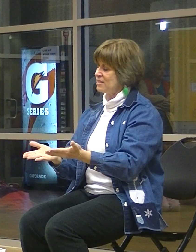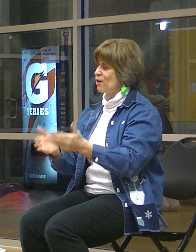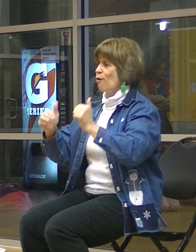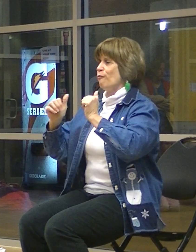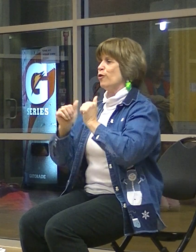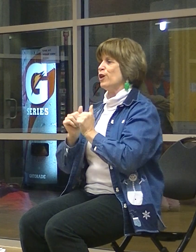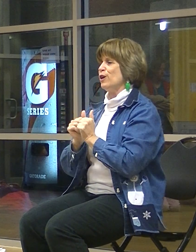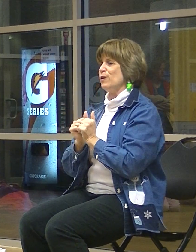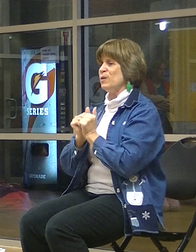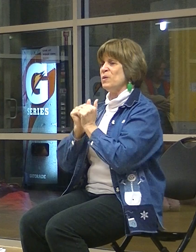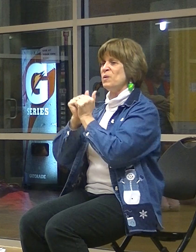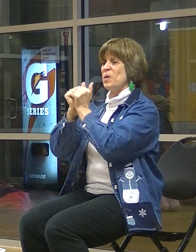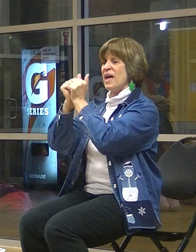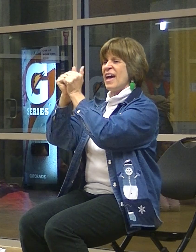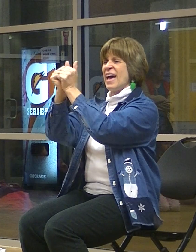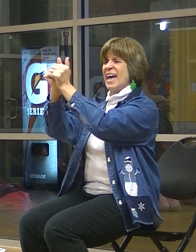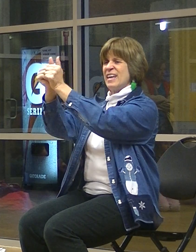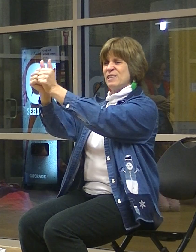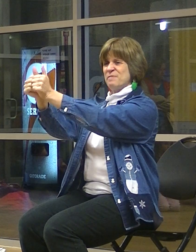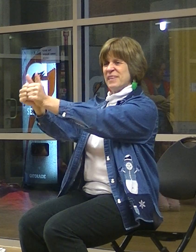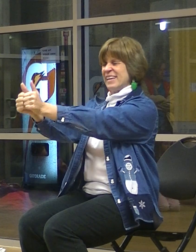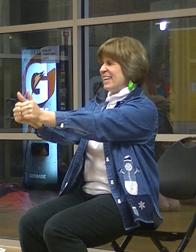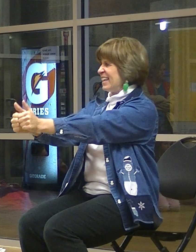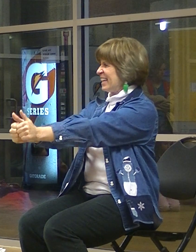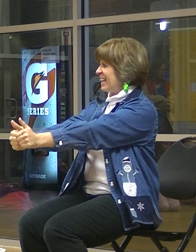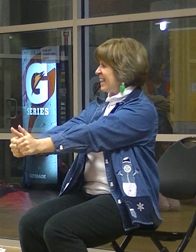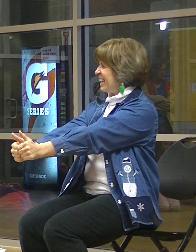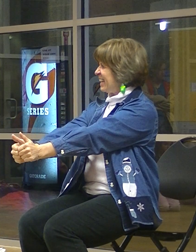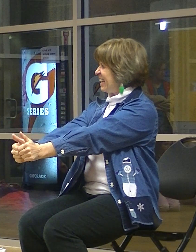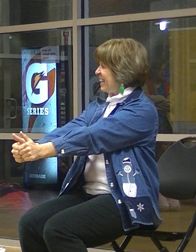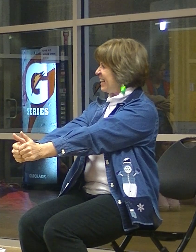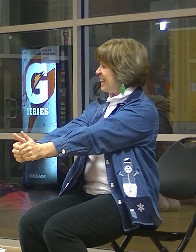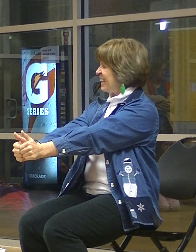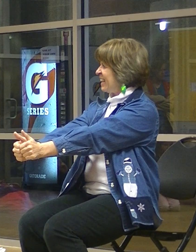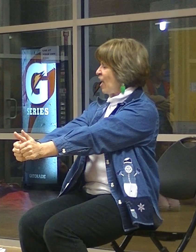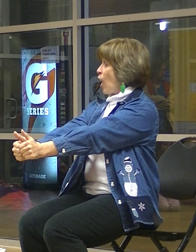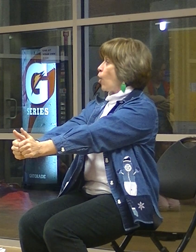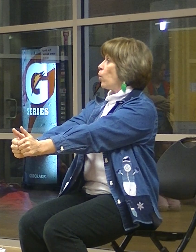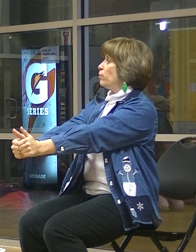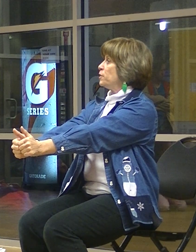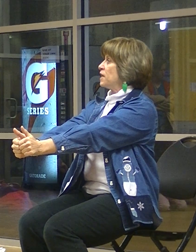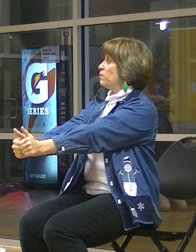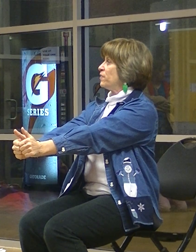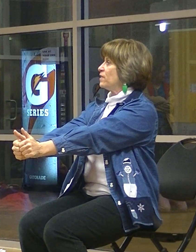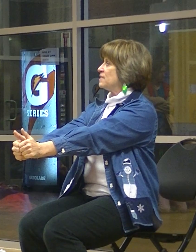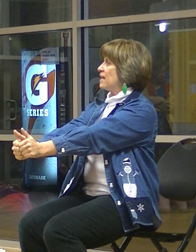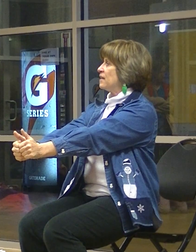for you and me. Let me share this new